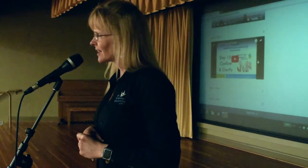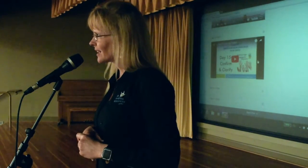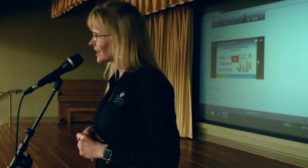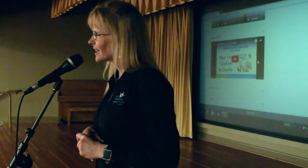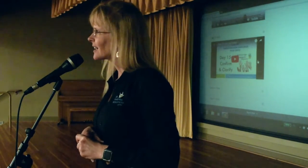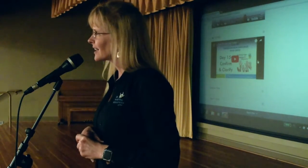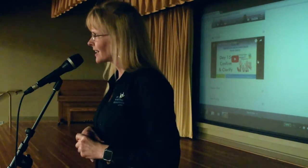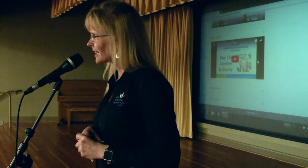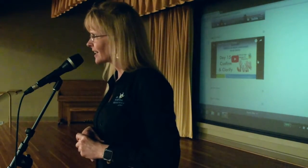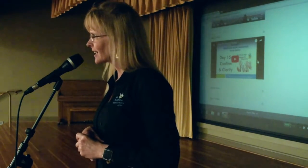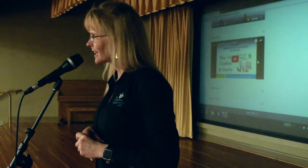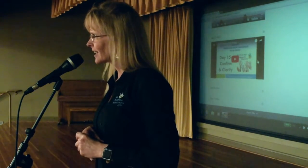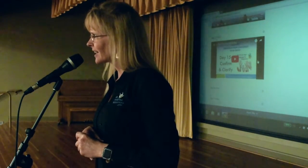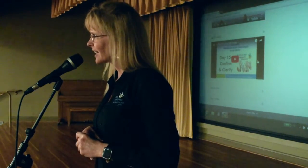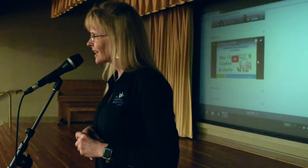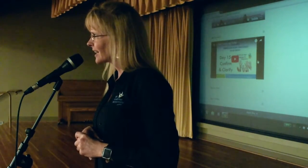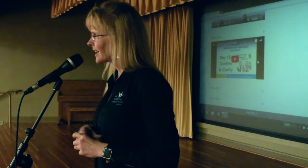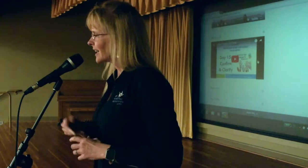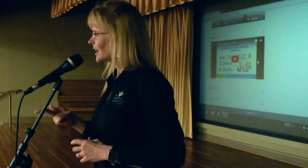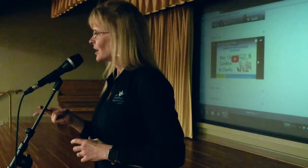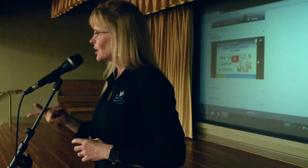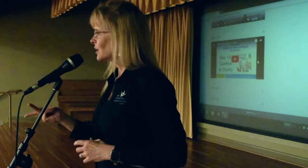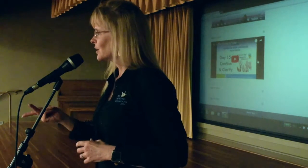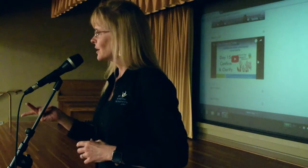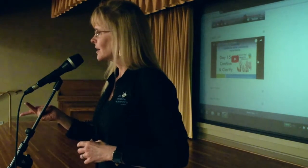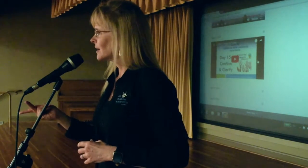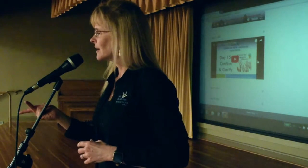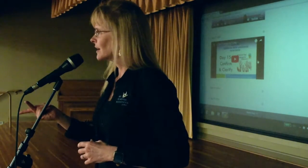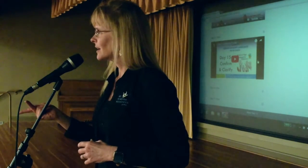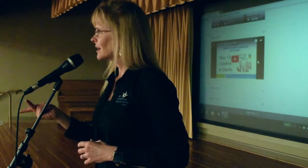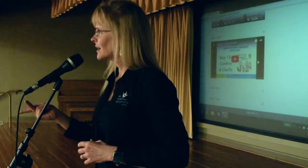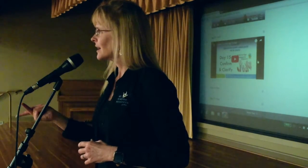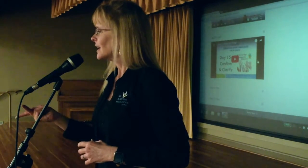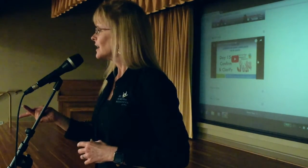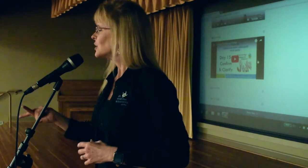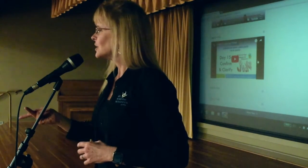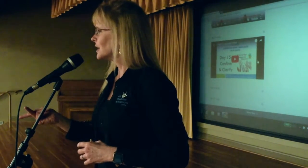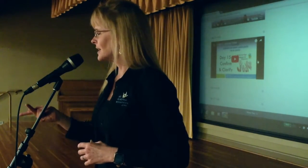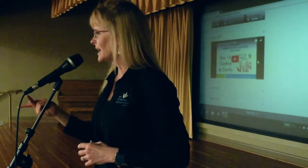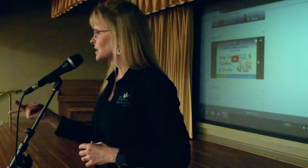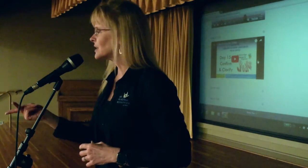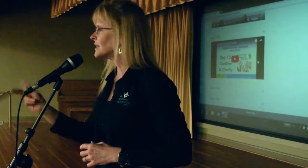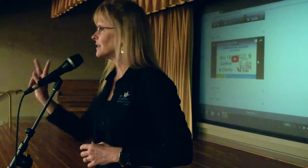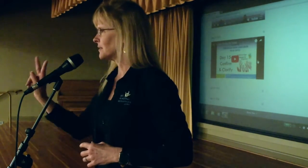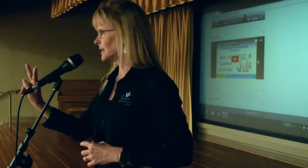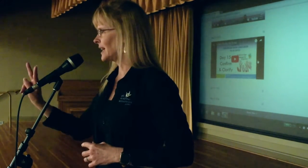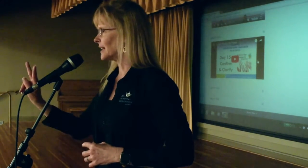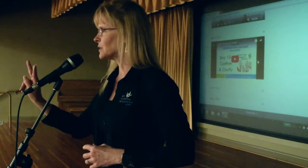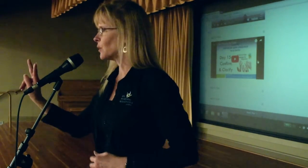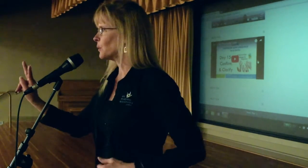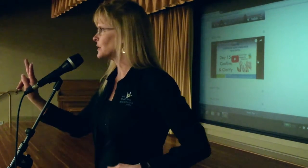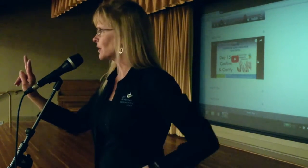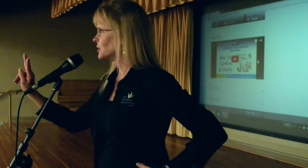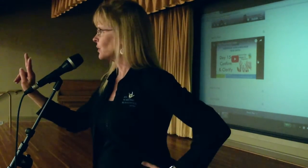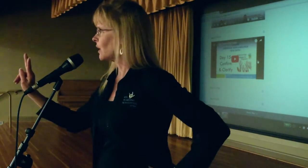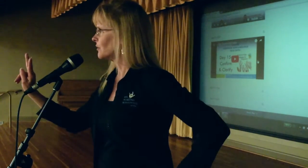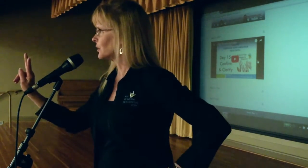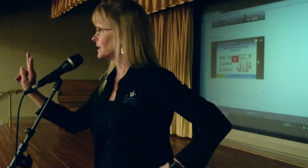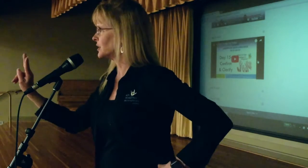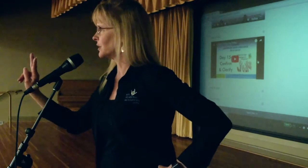of them, I noticed you did more like a hate sign instead of 2. Is that just like we're in? That's, yes, well, we start you off with the